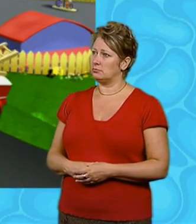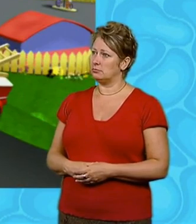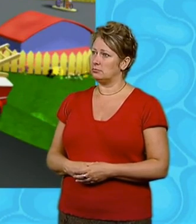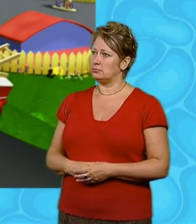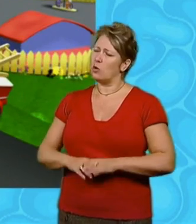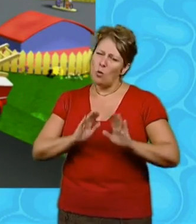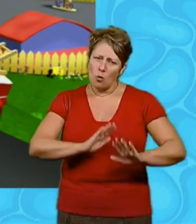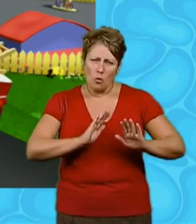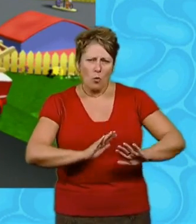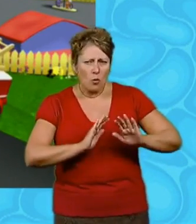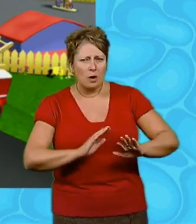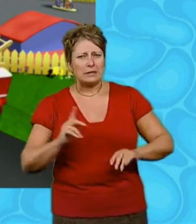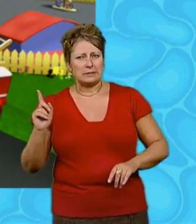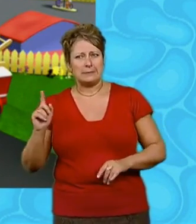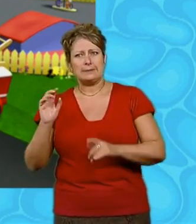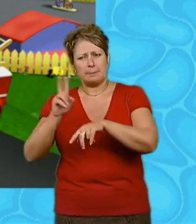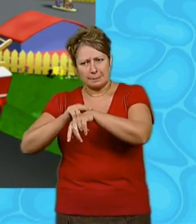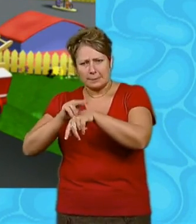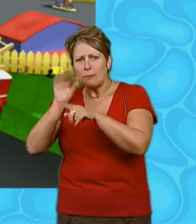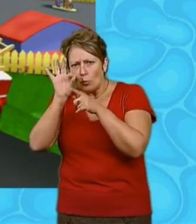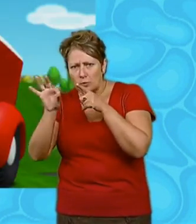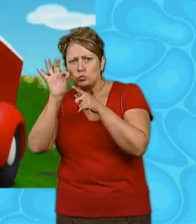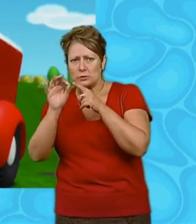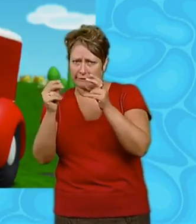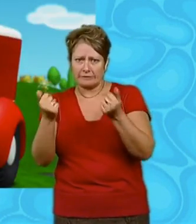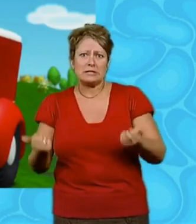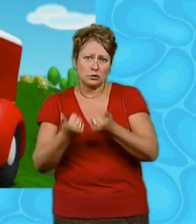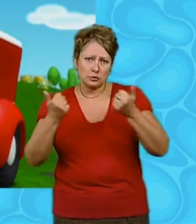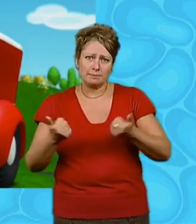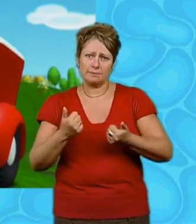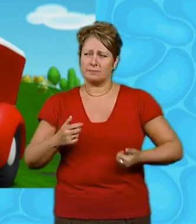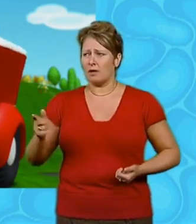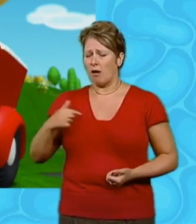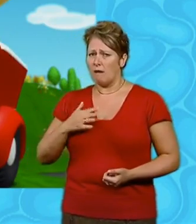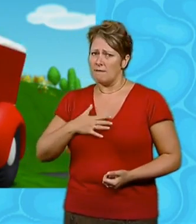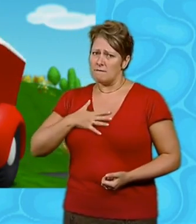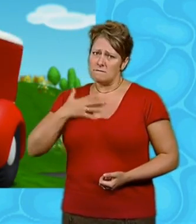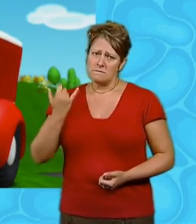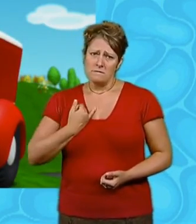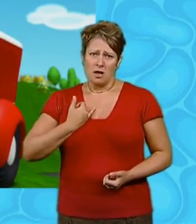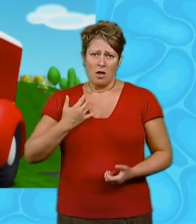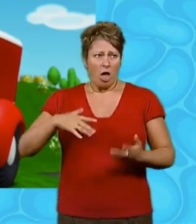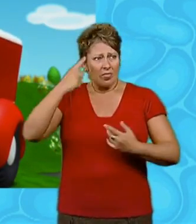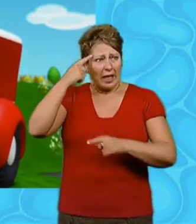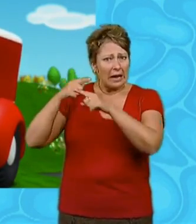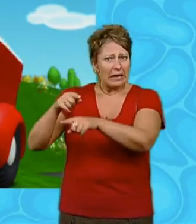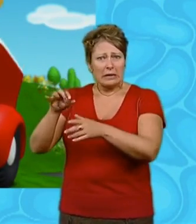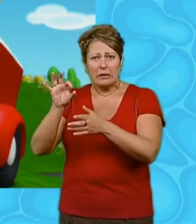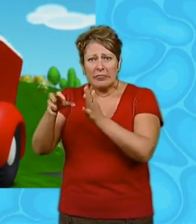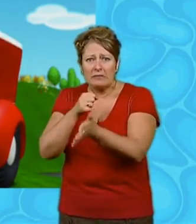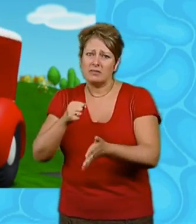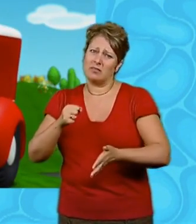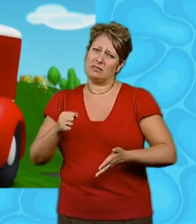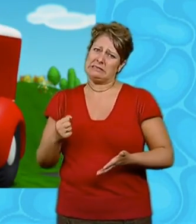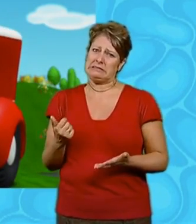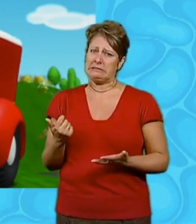Try to relax, Finley. Hubert's almost done questioning DJ. I feel really awful that everybody thinks she might be the thief,